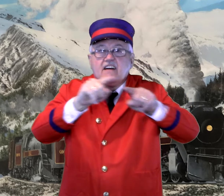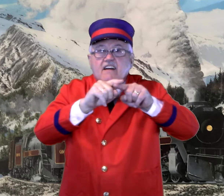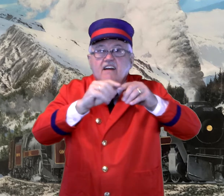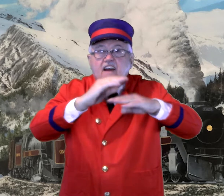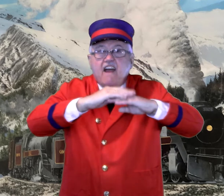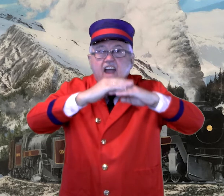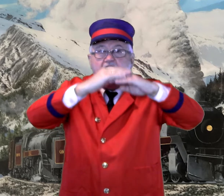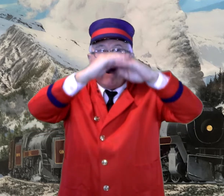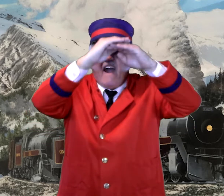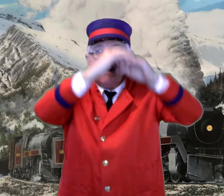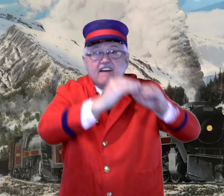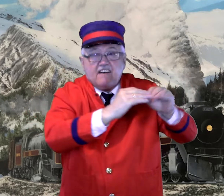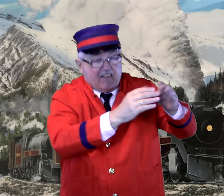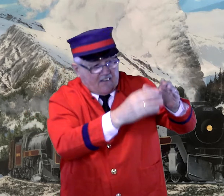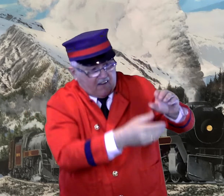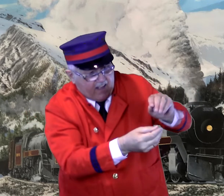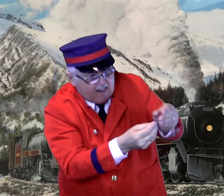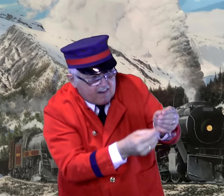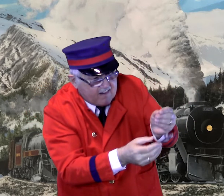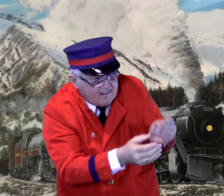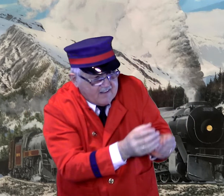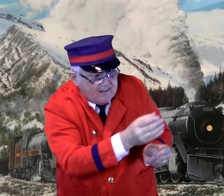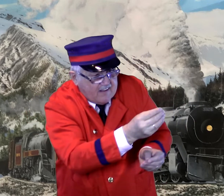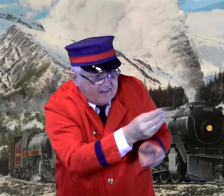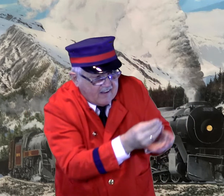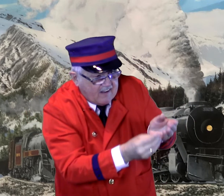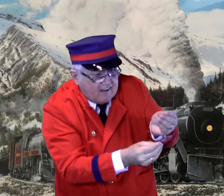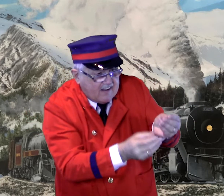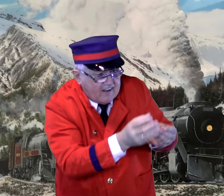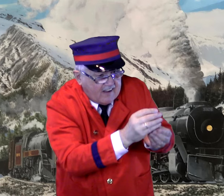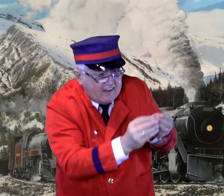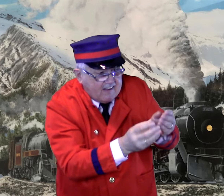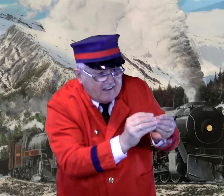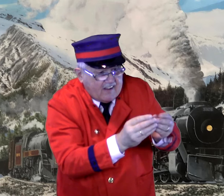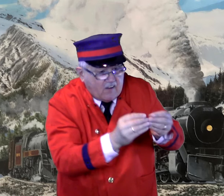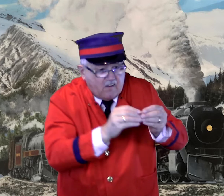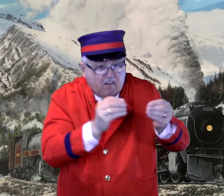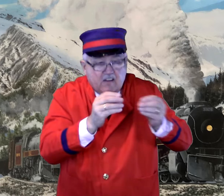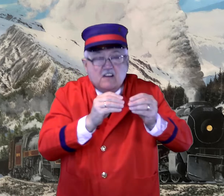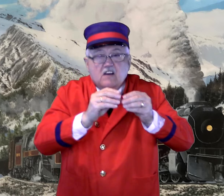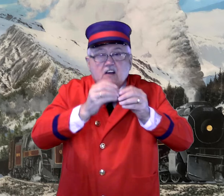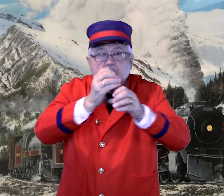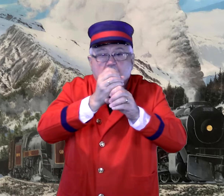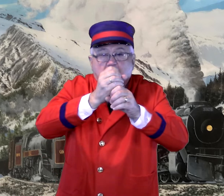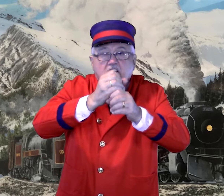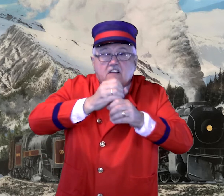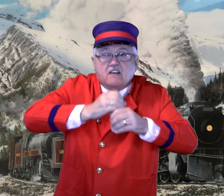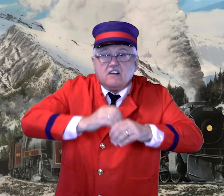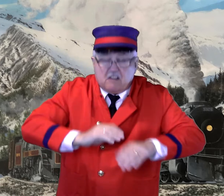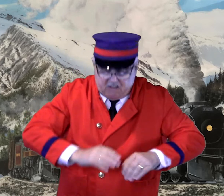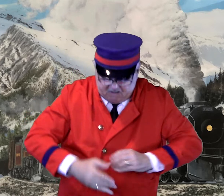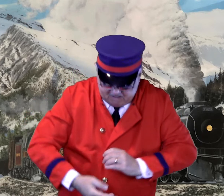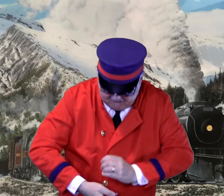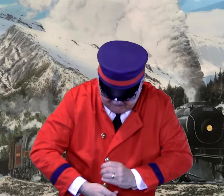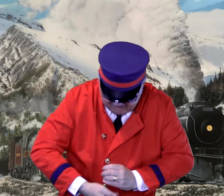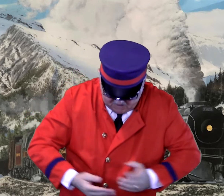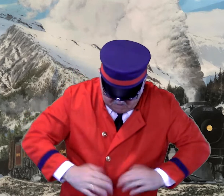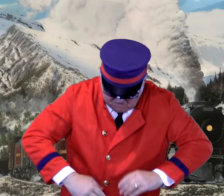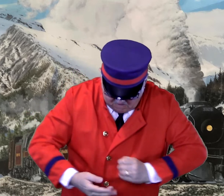paper. It's the old rectangle folded interlocking toilet paper. And he would grab a handful and with the pedal down